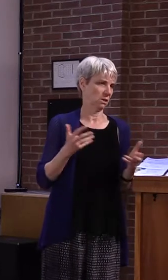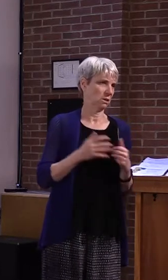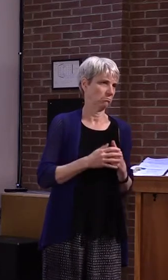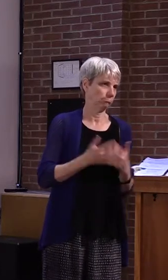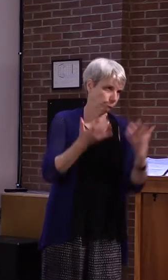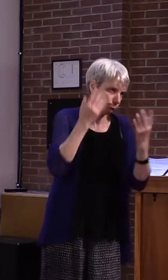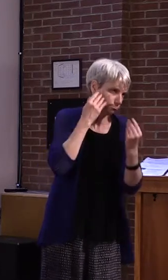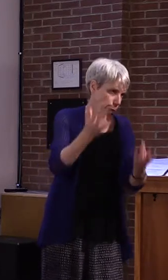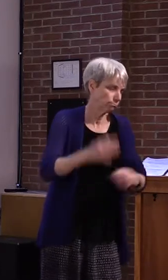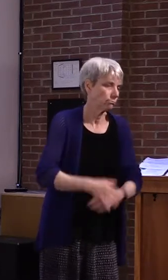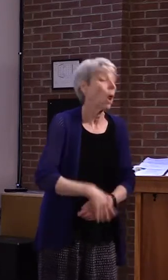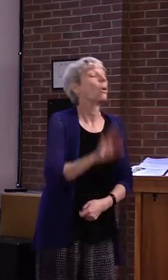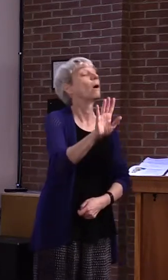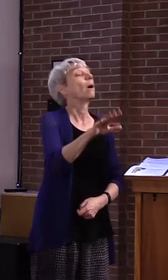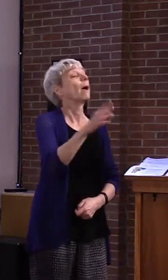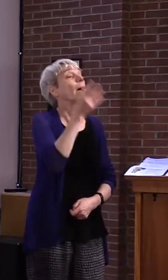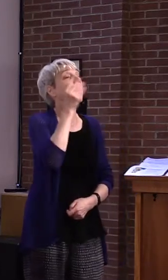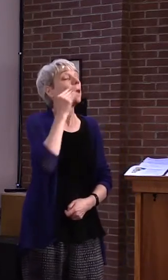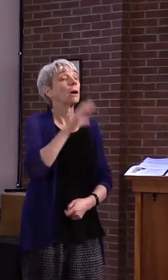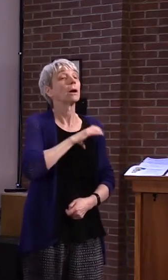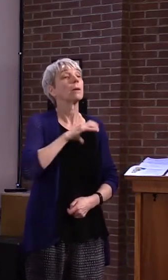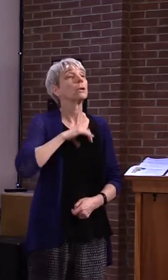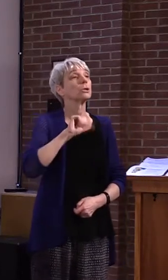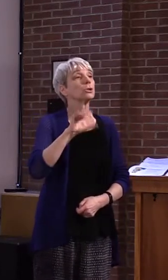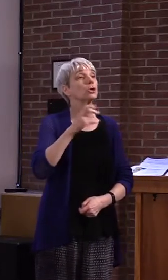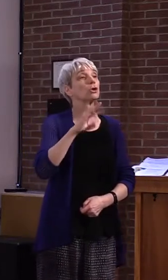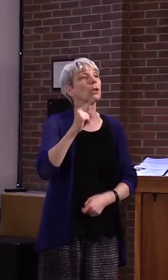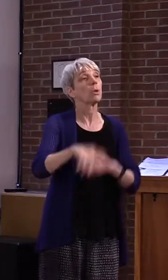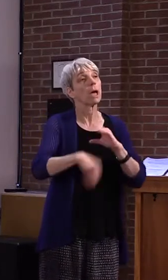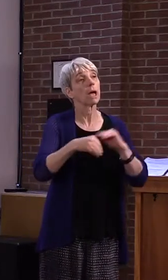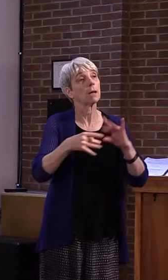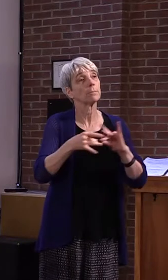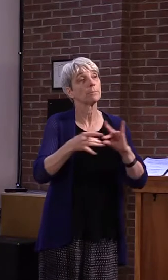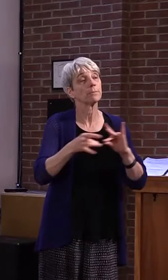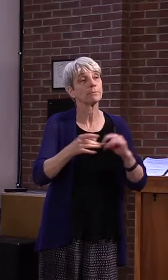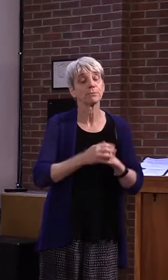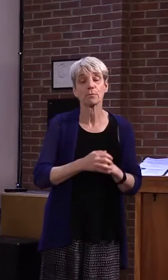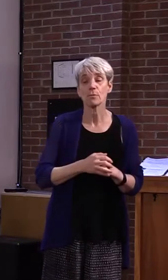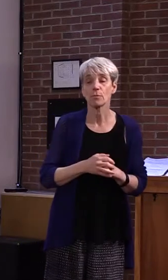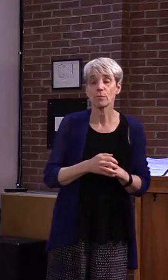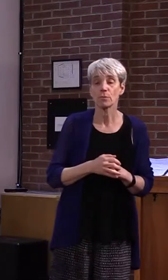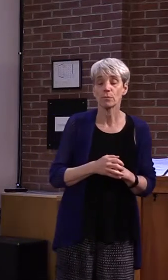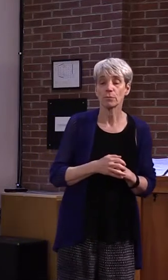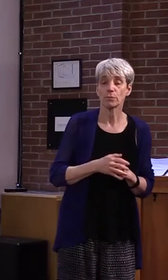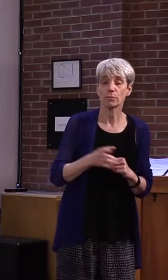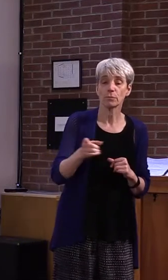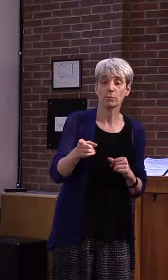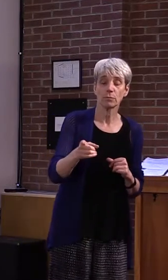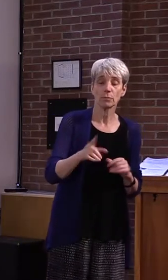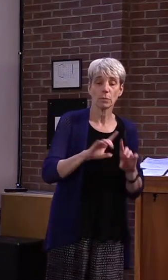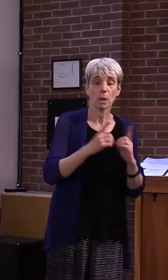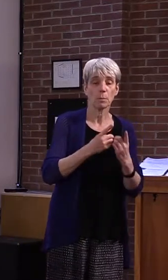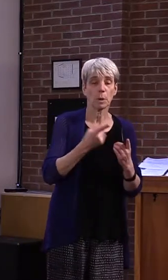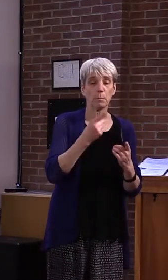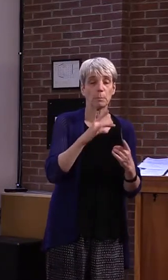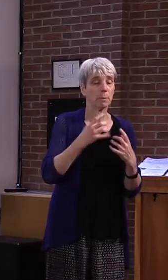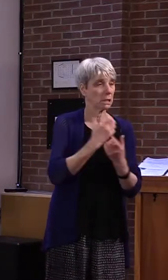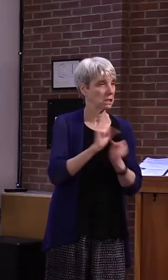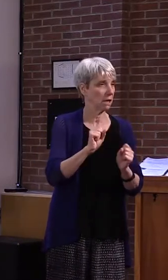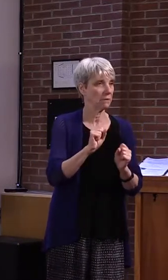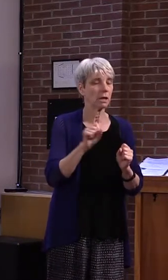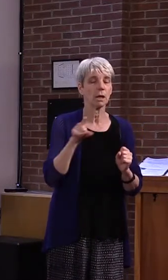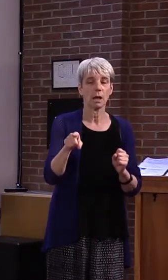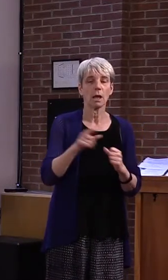we found. And Commissioner Sherling, do you have anything to add on that? Just a bit, Secretary Smith. I